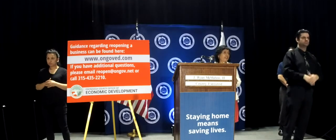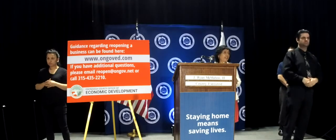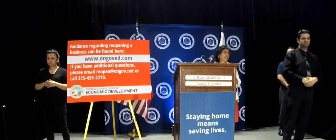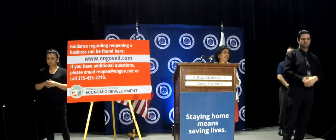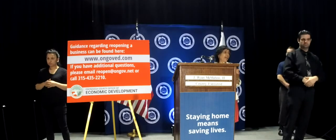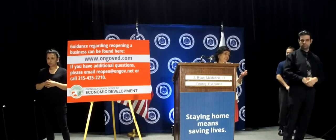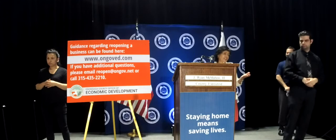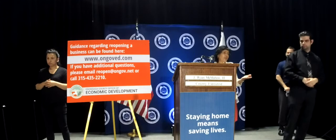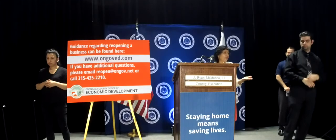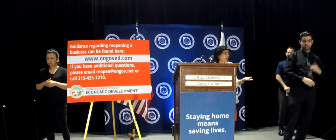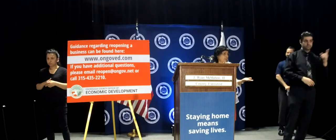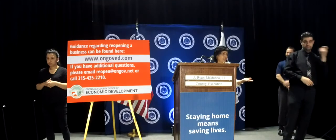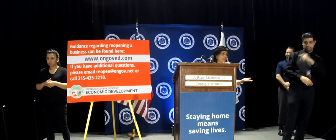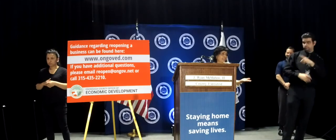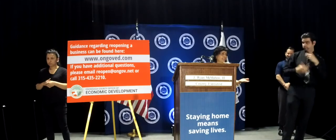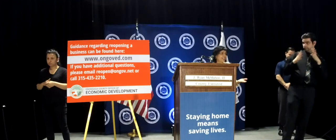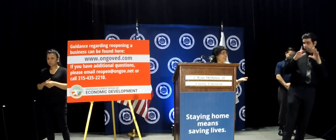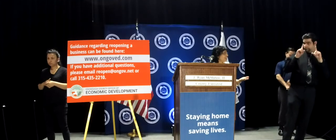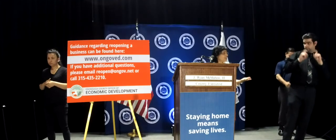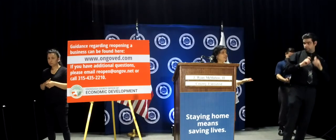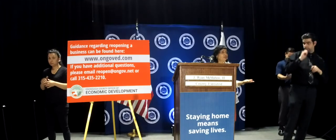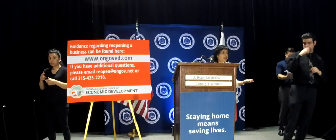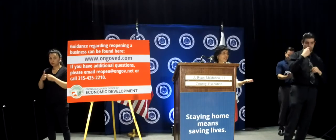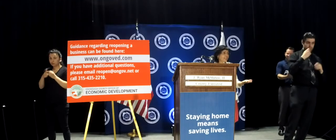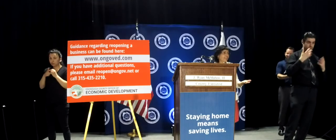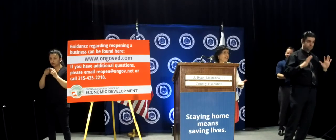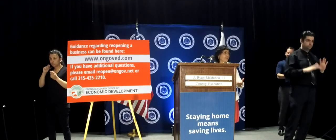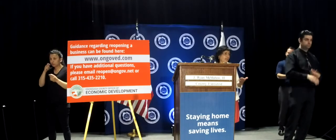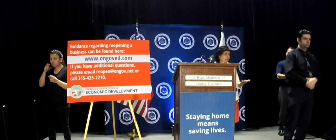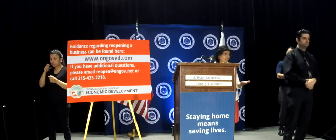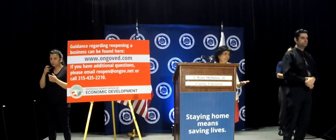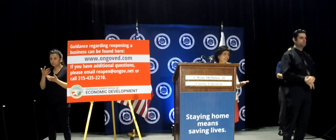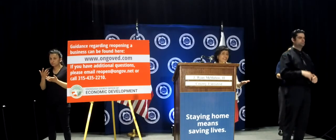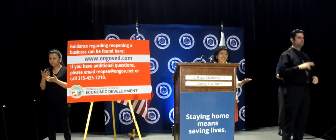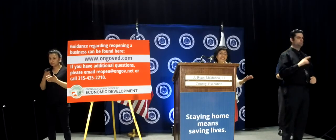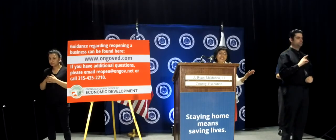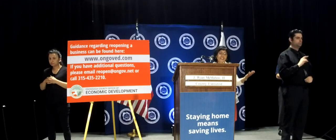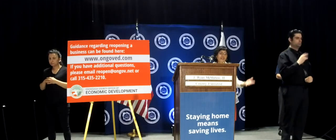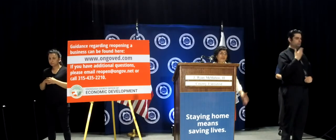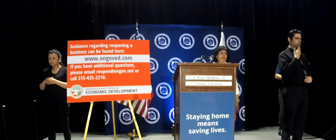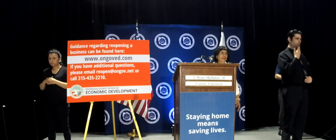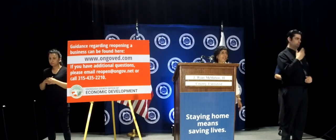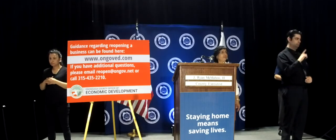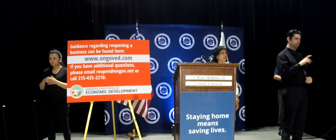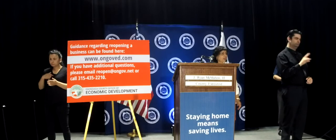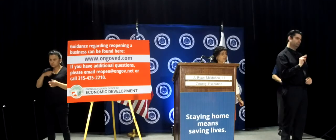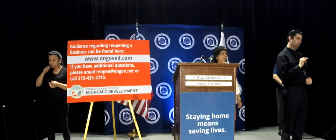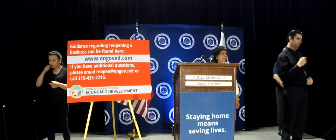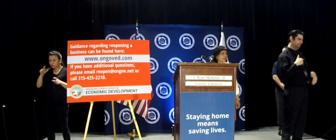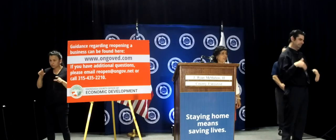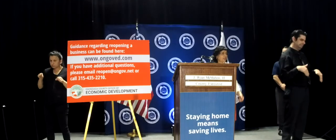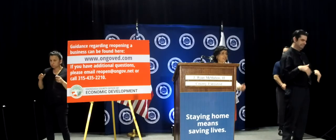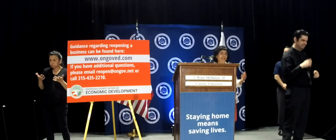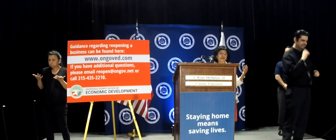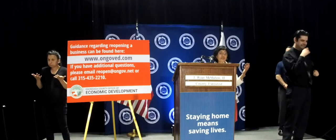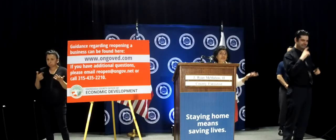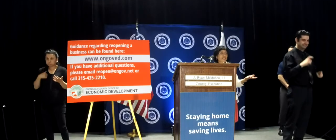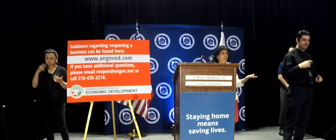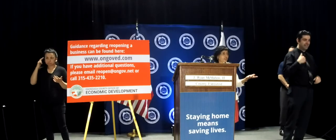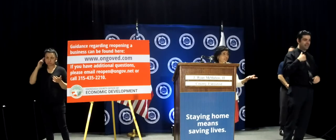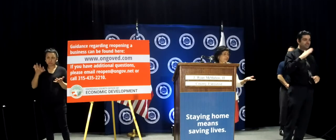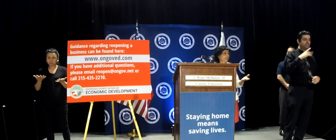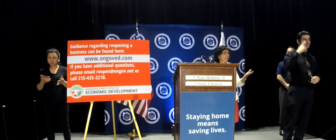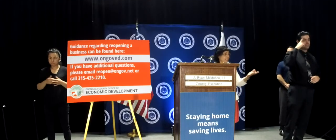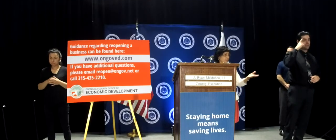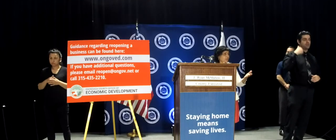certainly if there is any, yes, it's a good question. It is a good question that should I be tested? I never thought about that because I have been